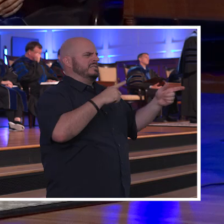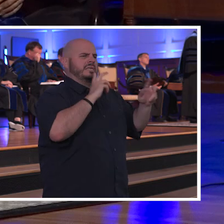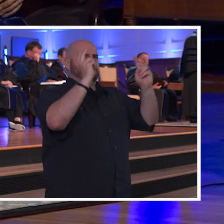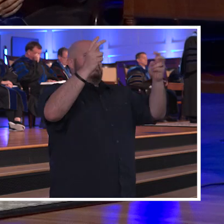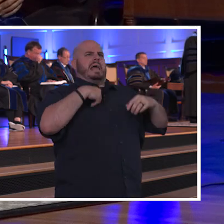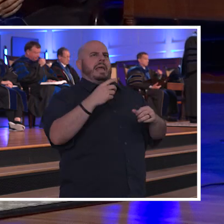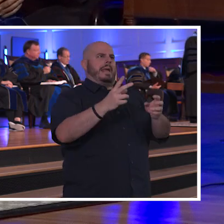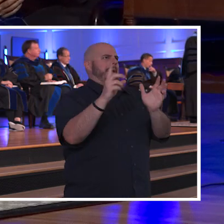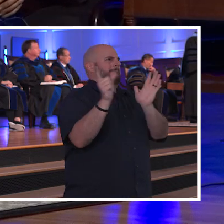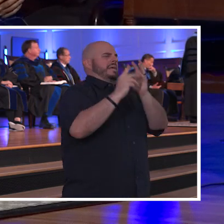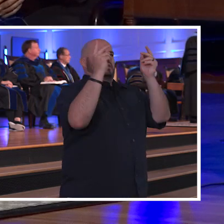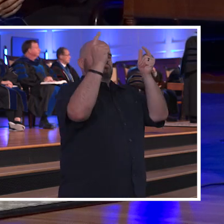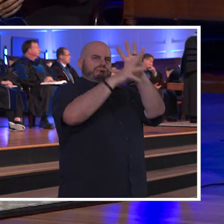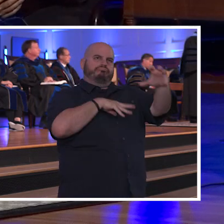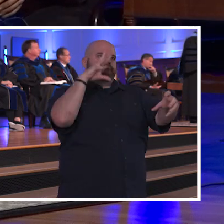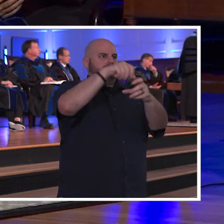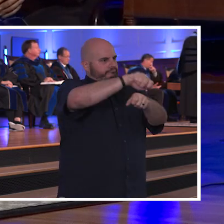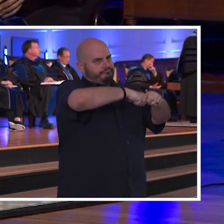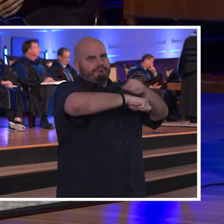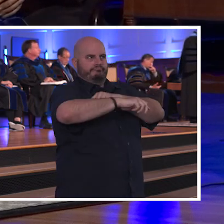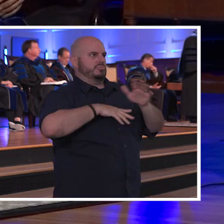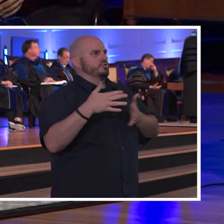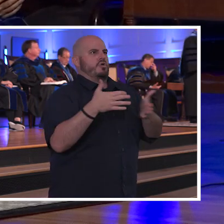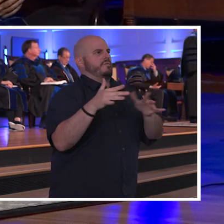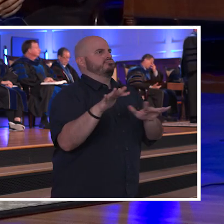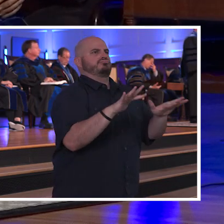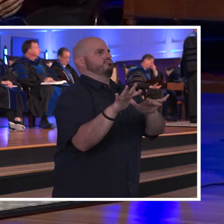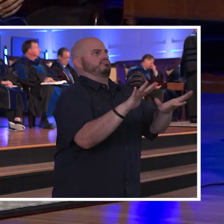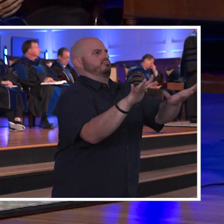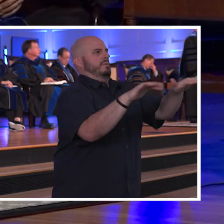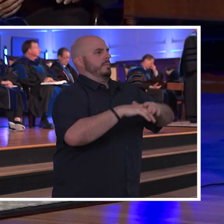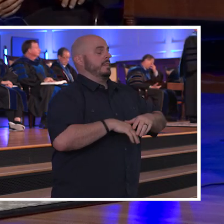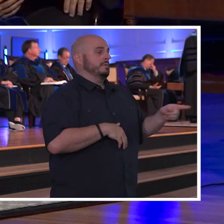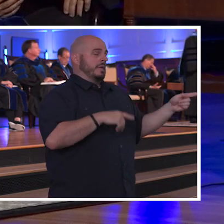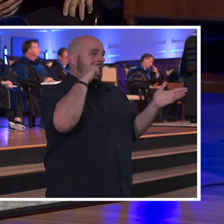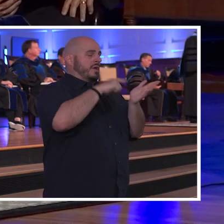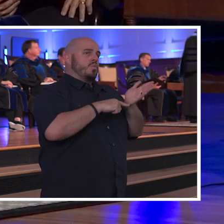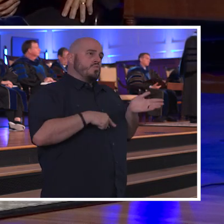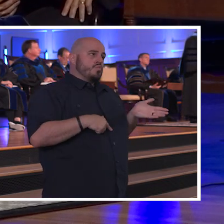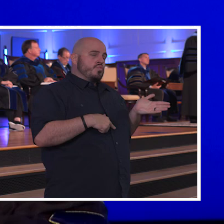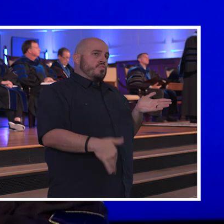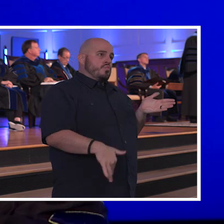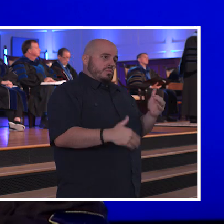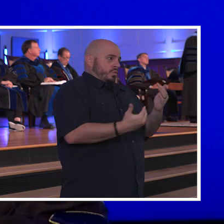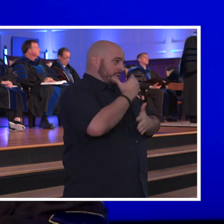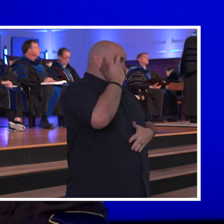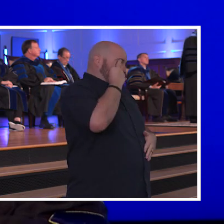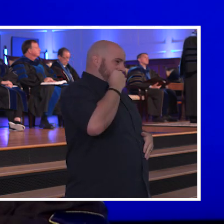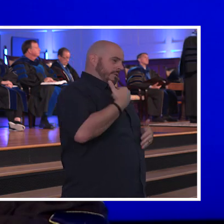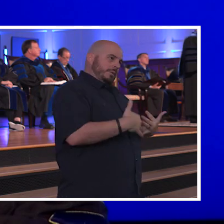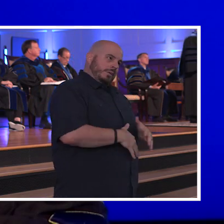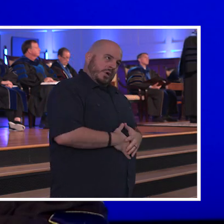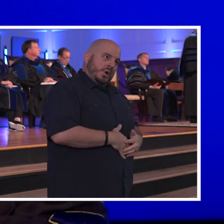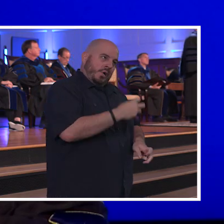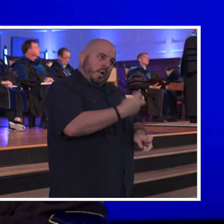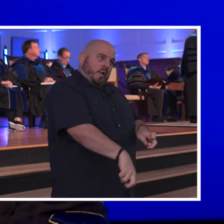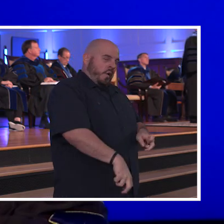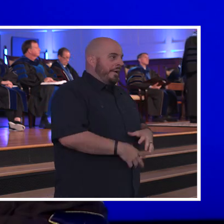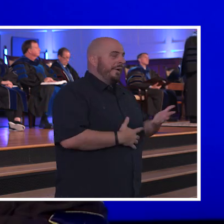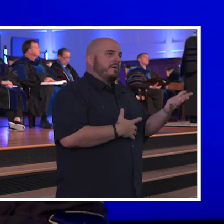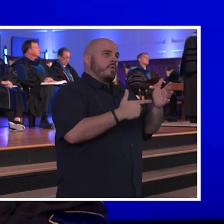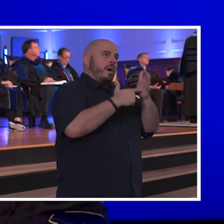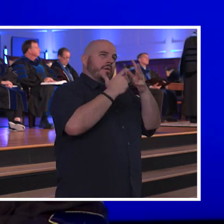simply started serving." Now, she acknowledges it was a new experience, and it really required of her to trust in the Lord